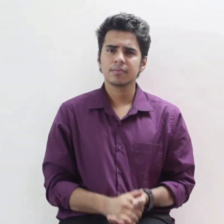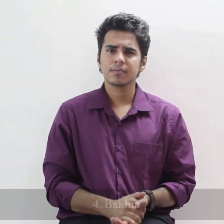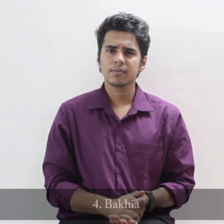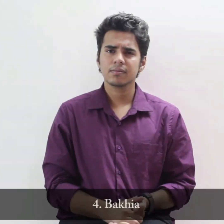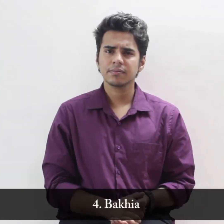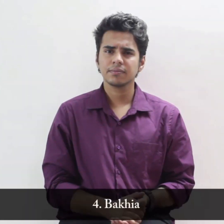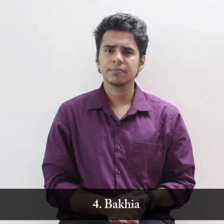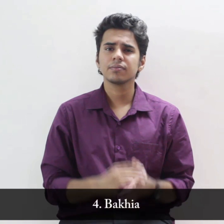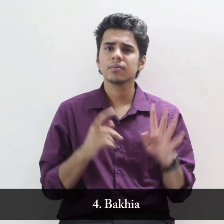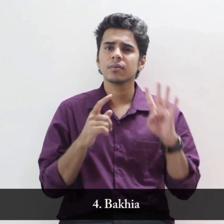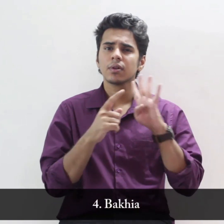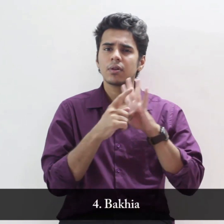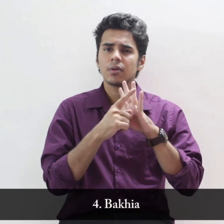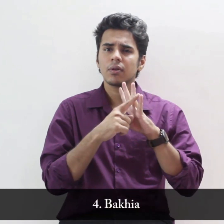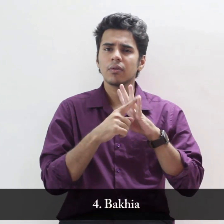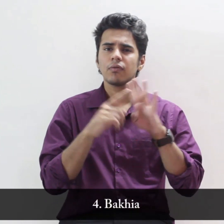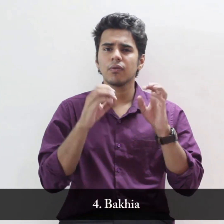Number 4, bakhia.